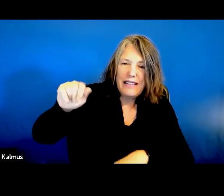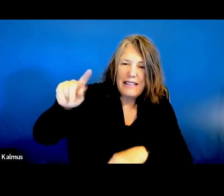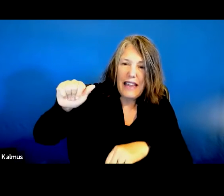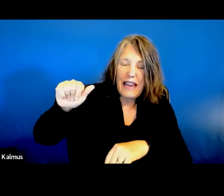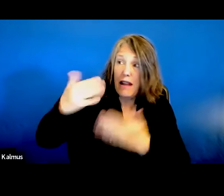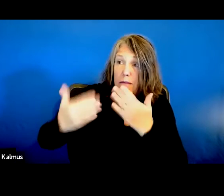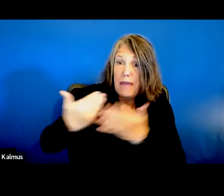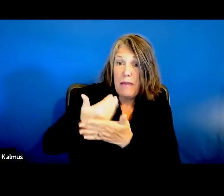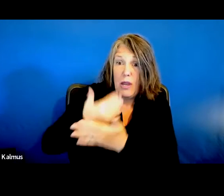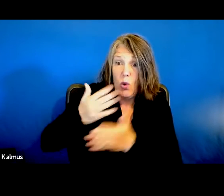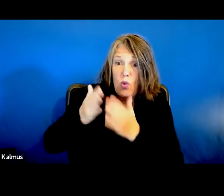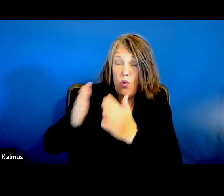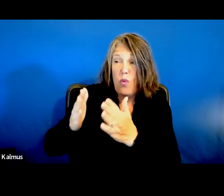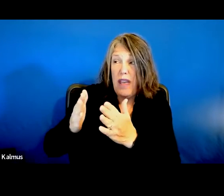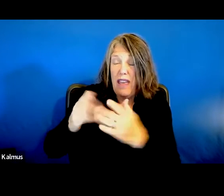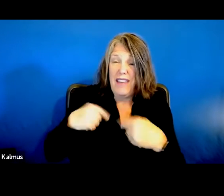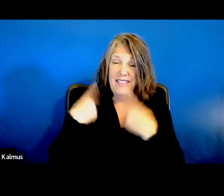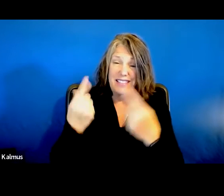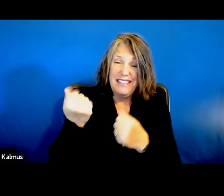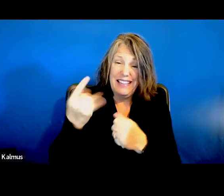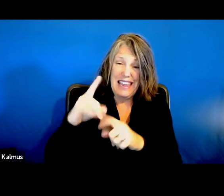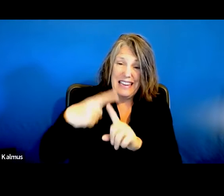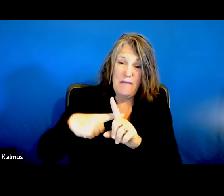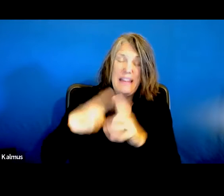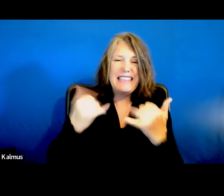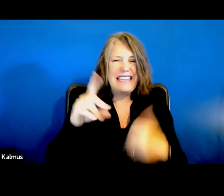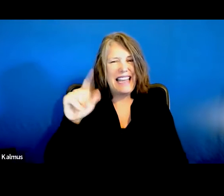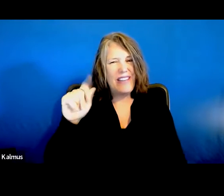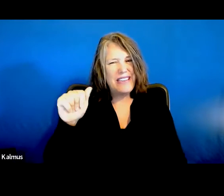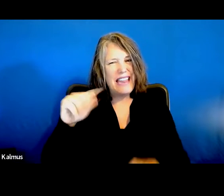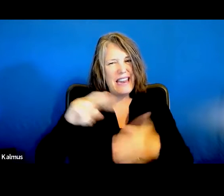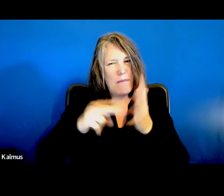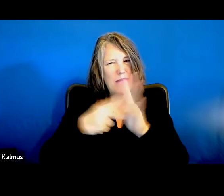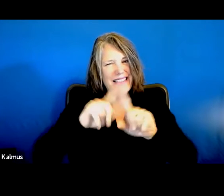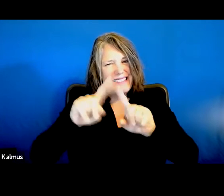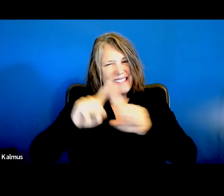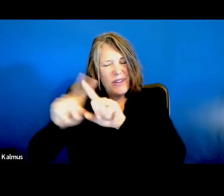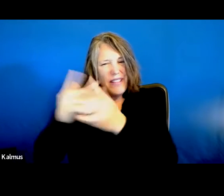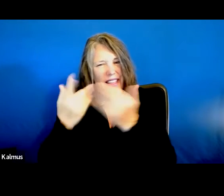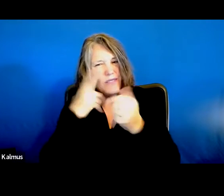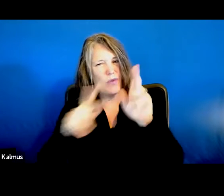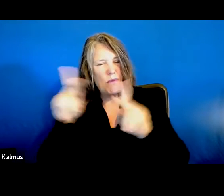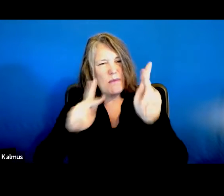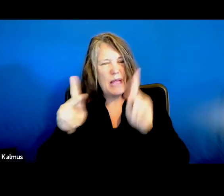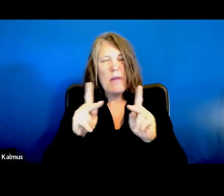the last 18 months. Data has come to mean a lot of different things, different people, and it has been pretty